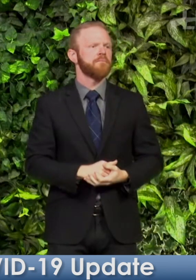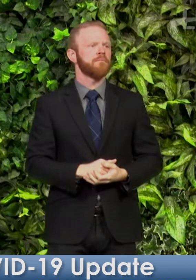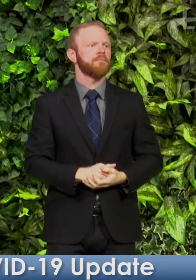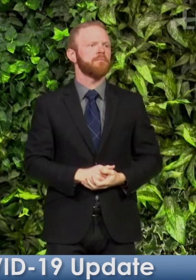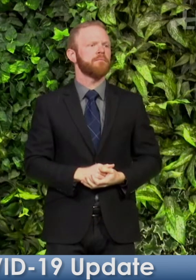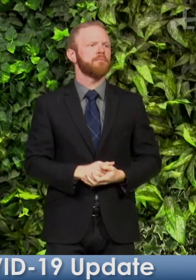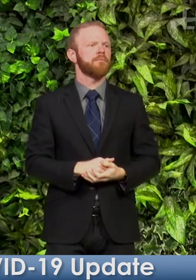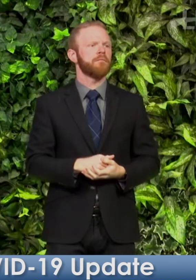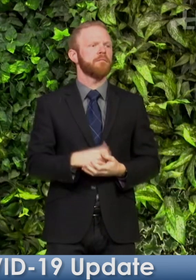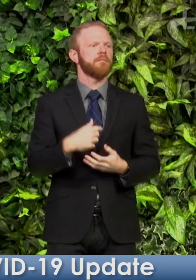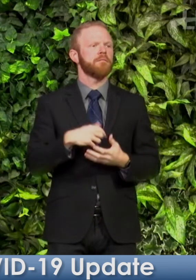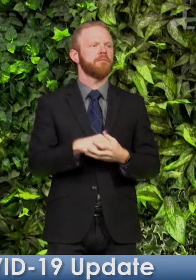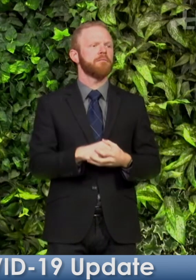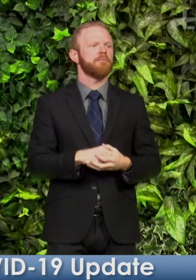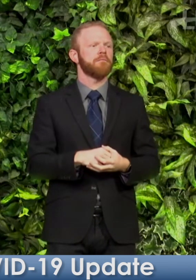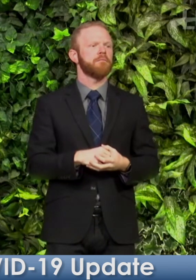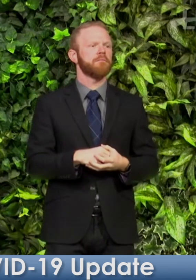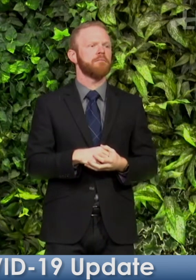many times.